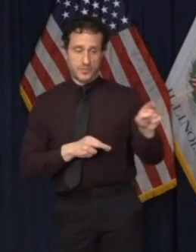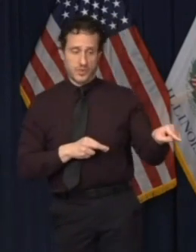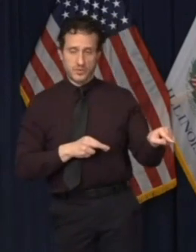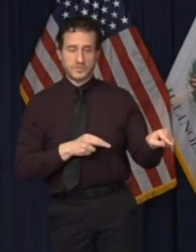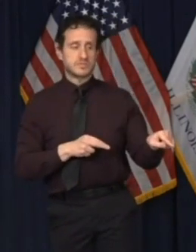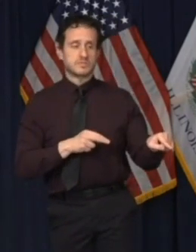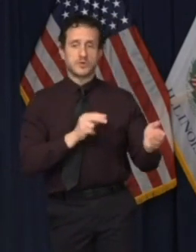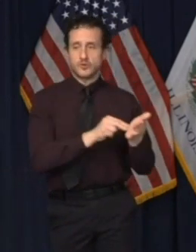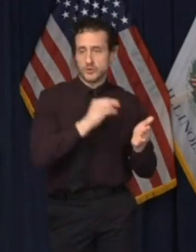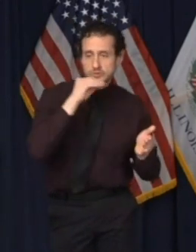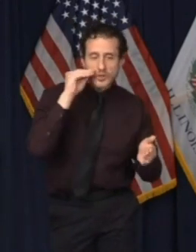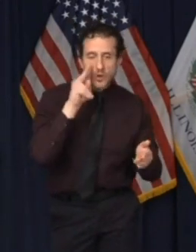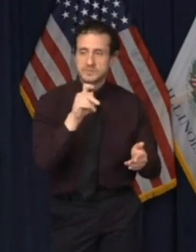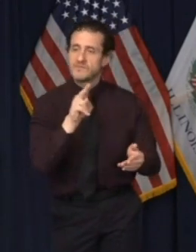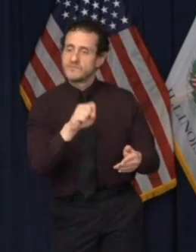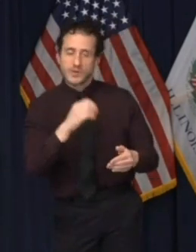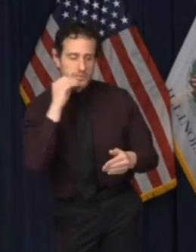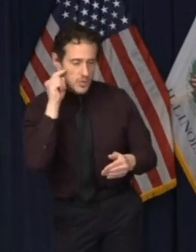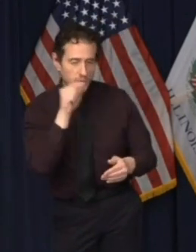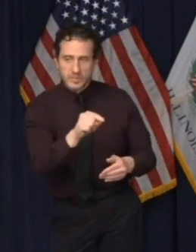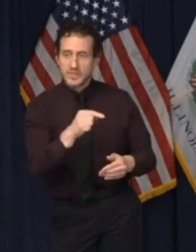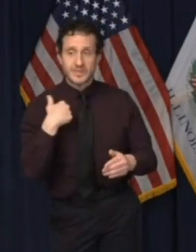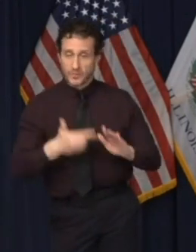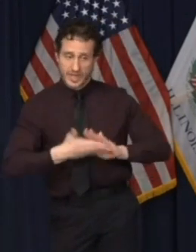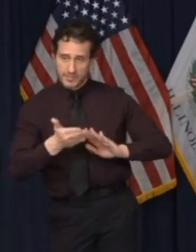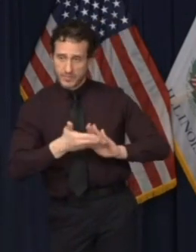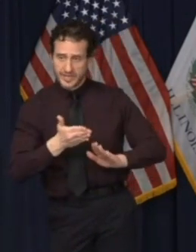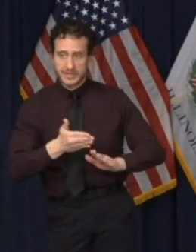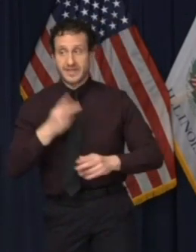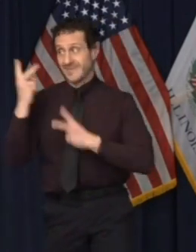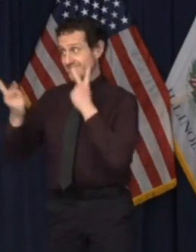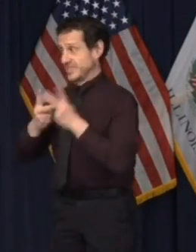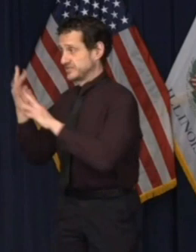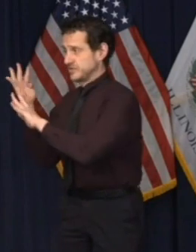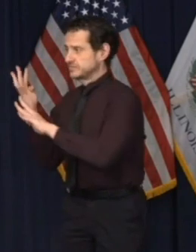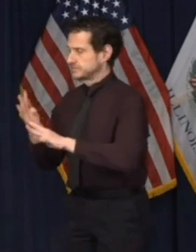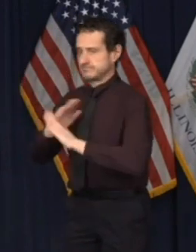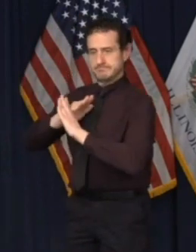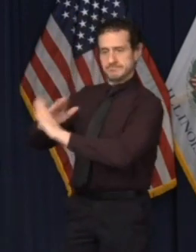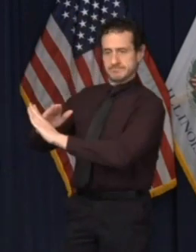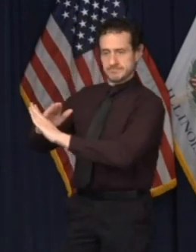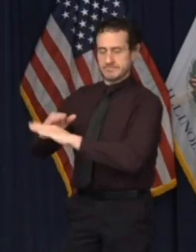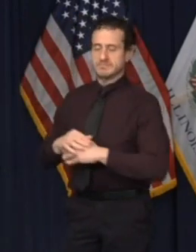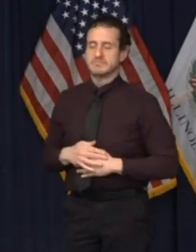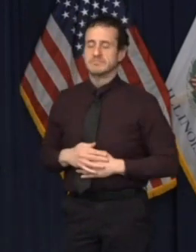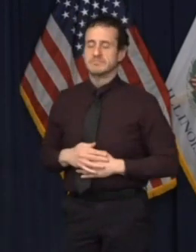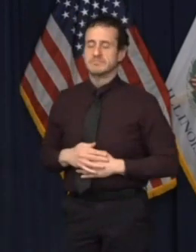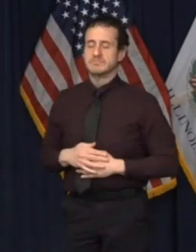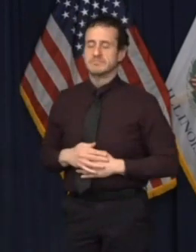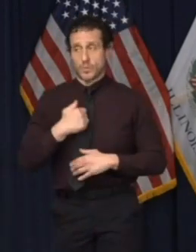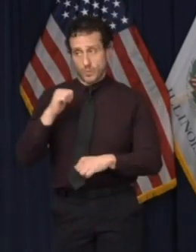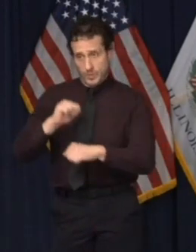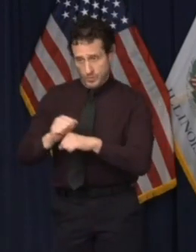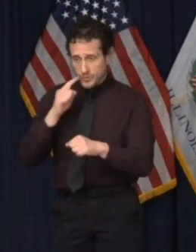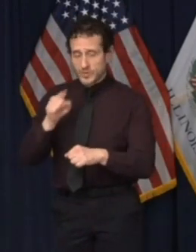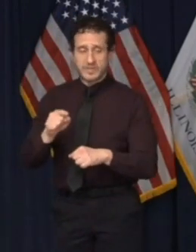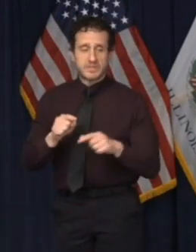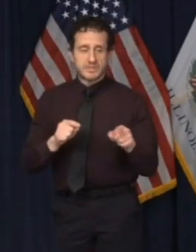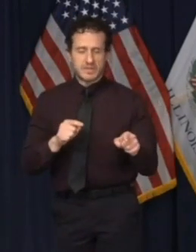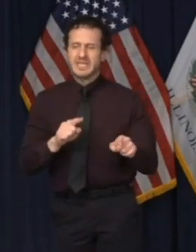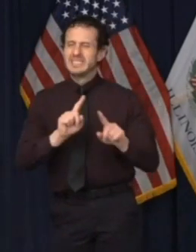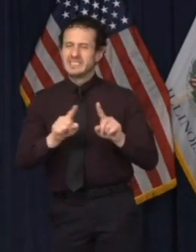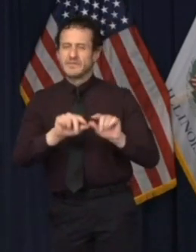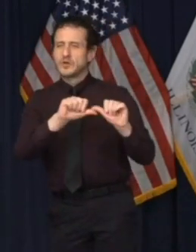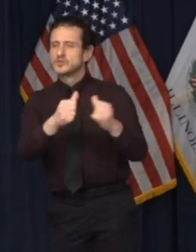facilities that we operate, such as the veterans homes and DHS facilities. And we collaborated with industry